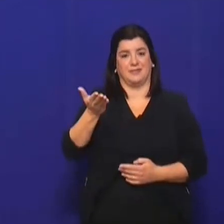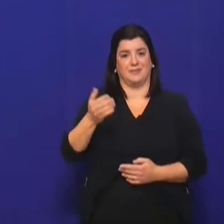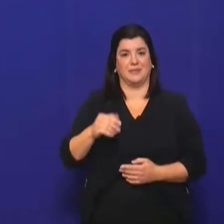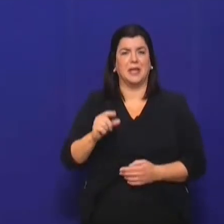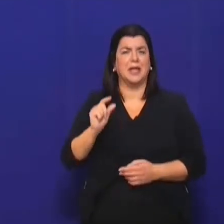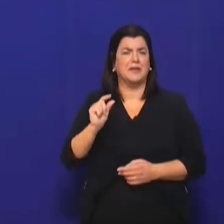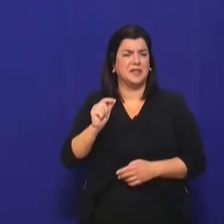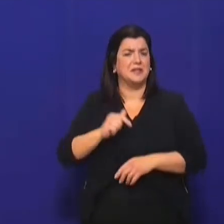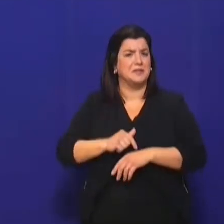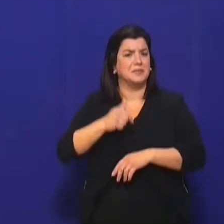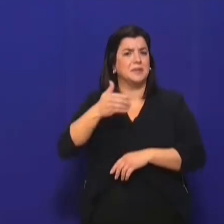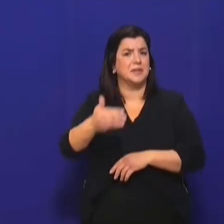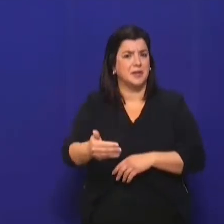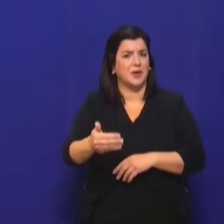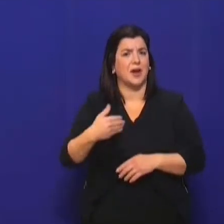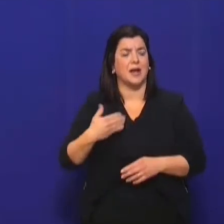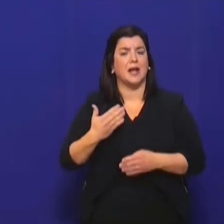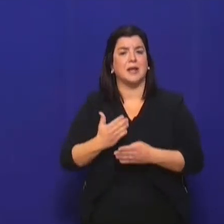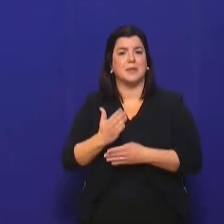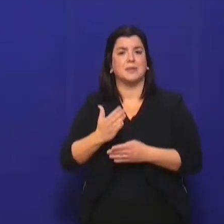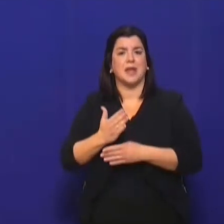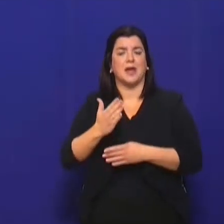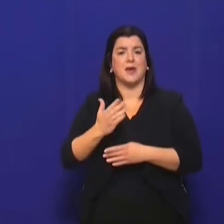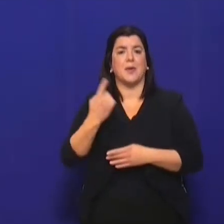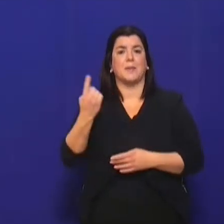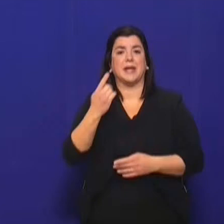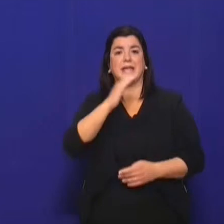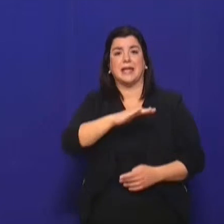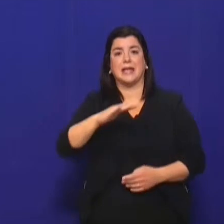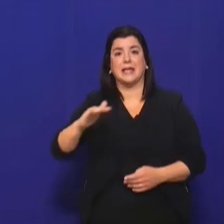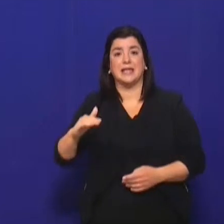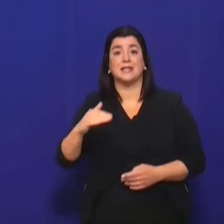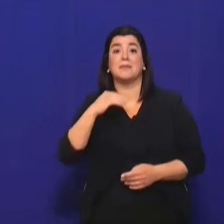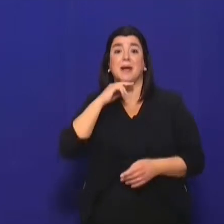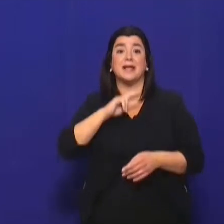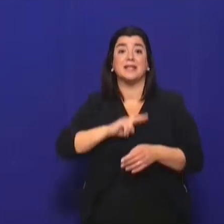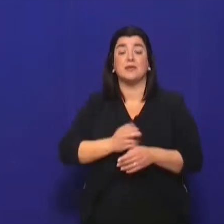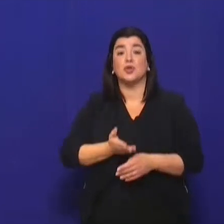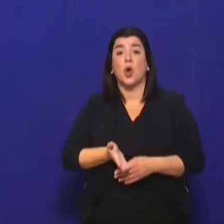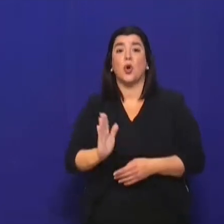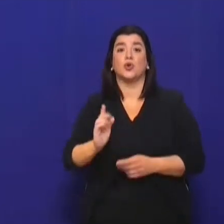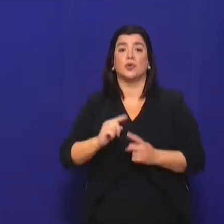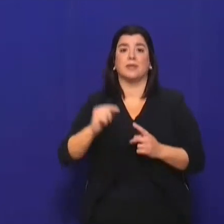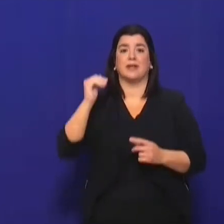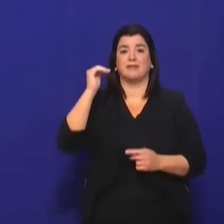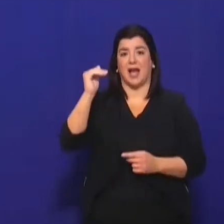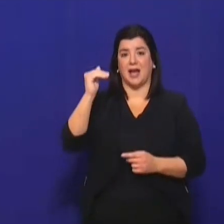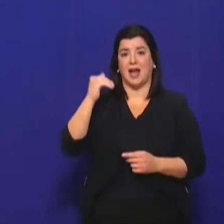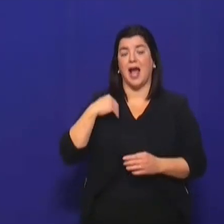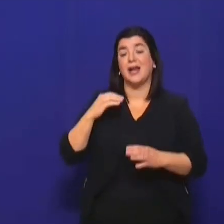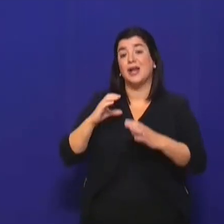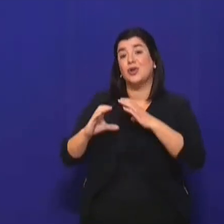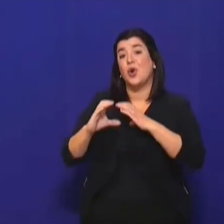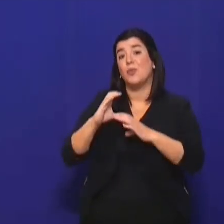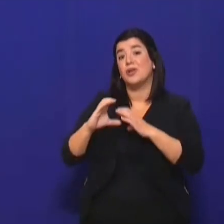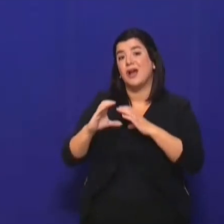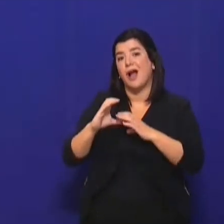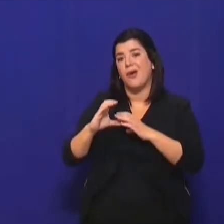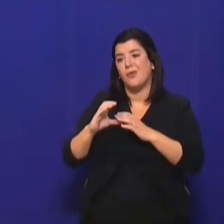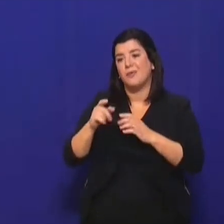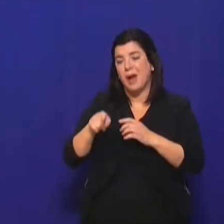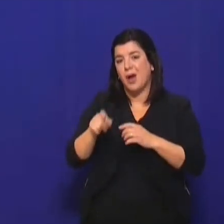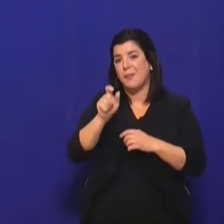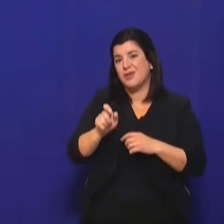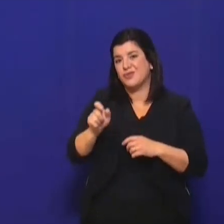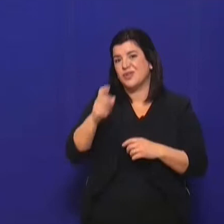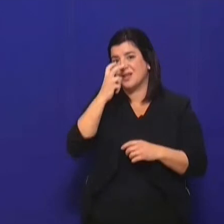ħanibdew ukoll bil-kampanja tagħna dawk in-nies li propju huma ma jistgħux joħorġu mid-dar biex nikkomunikaw magħkom biex propju aħna